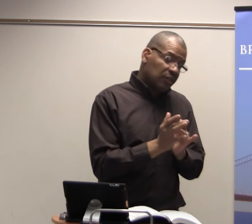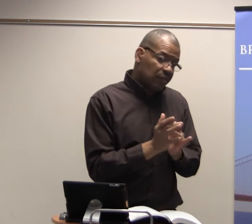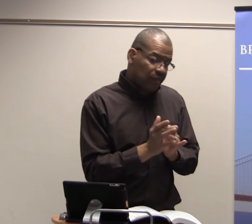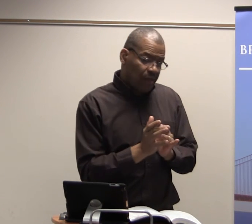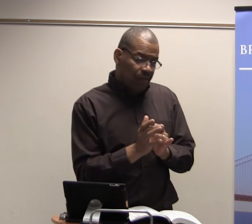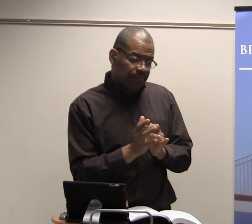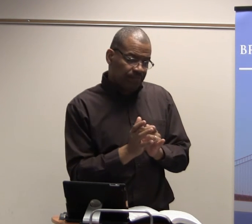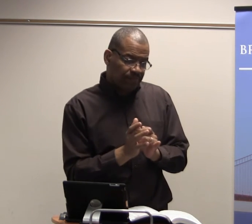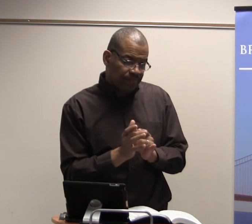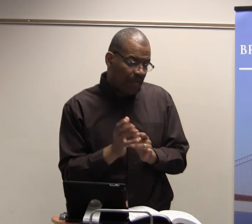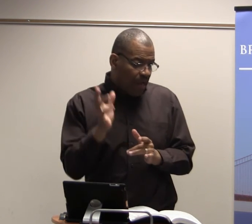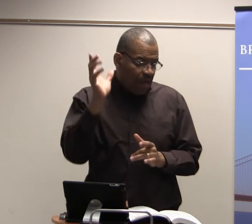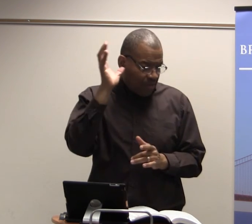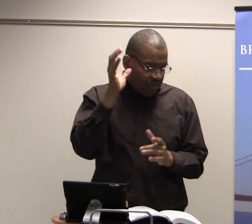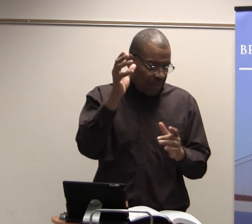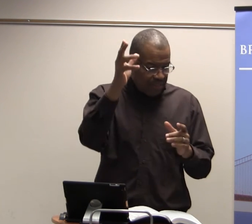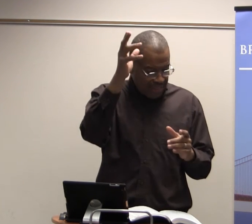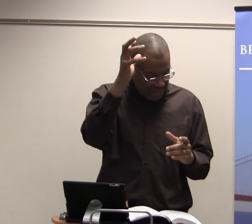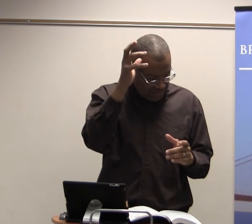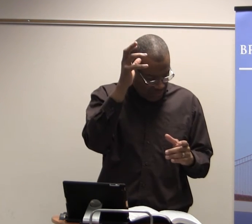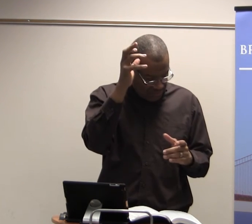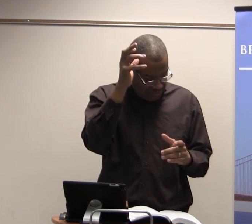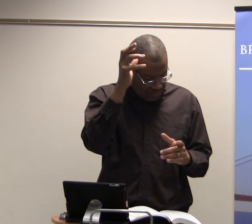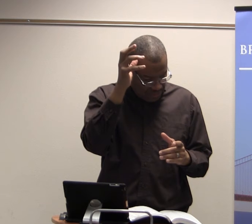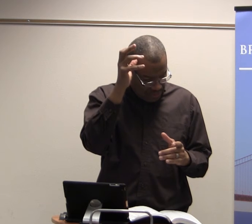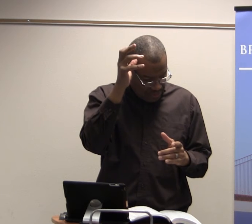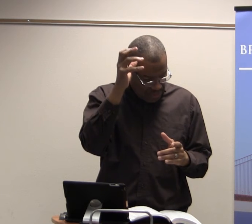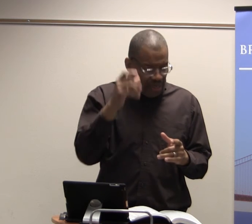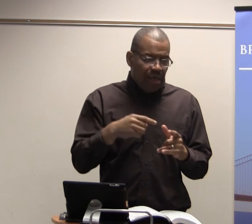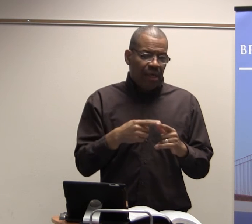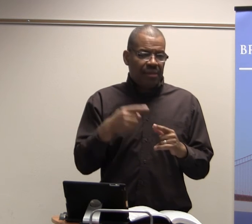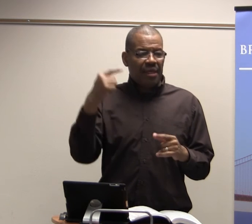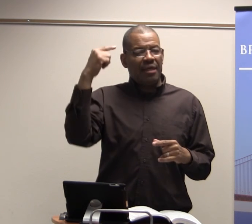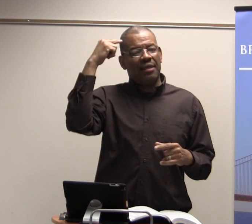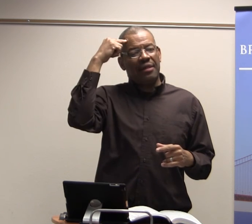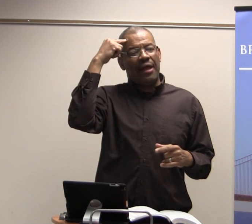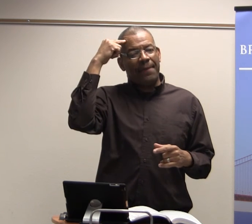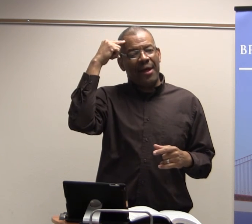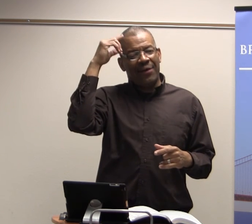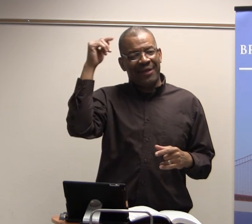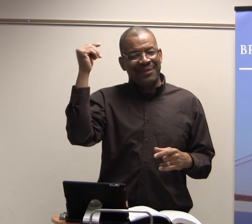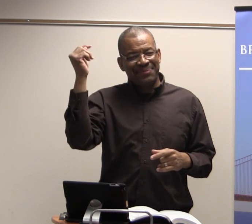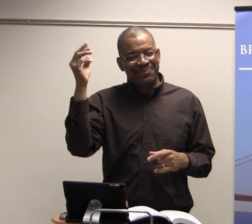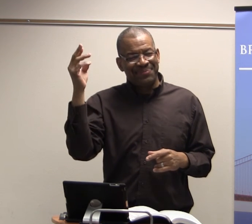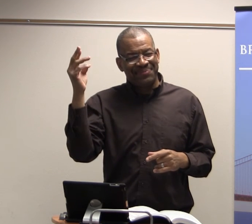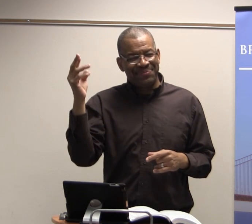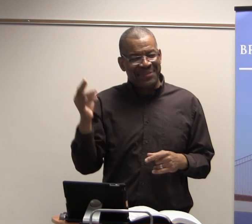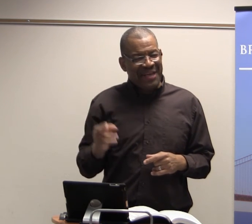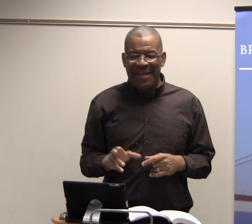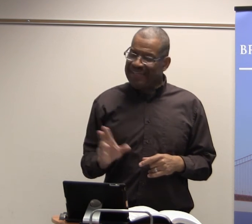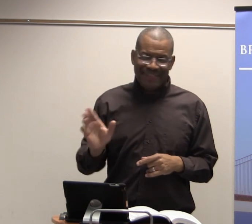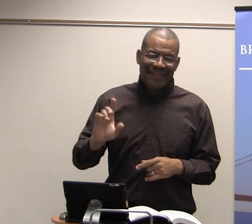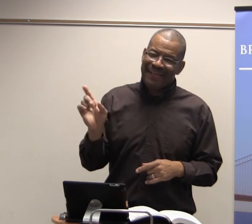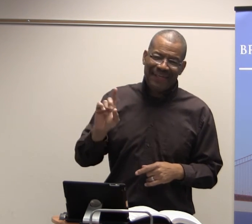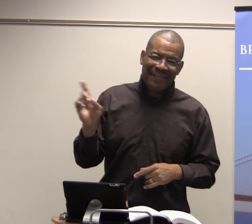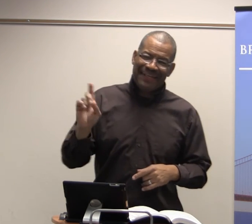Jesus heard the devils and think about it. It's an